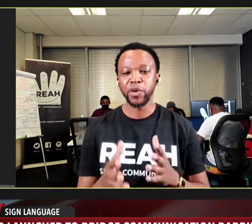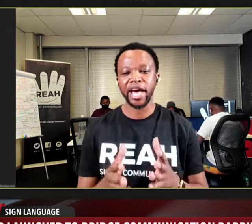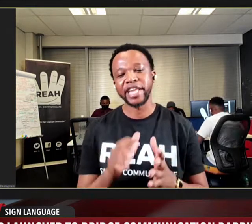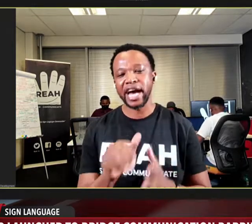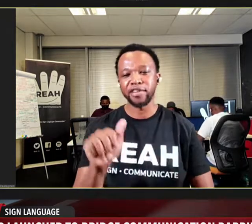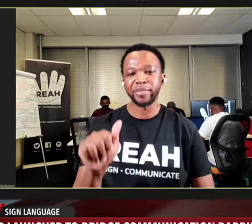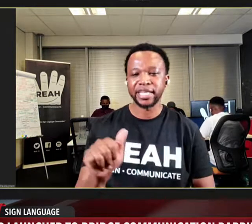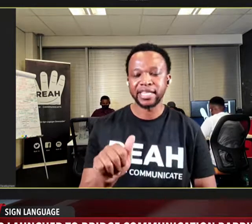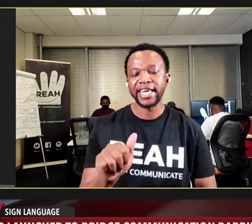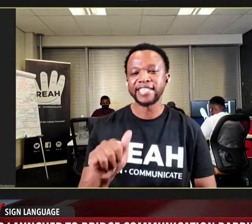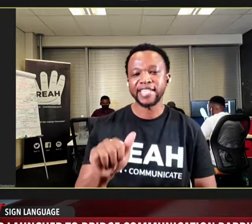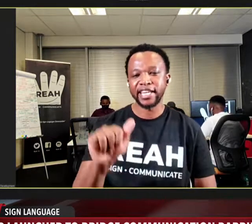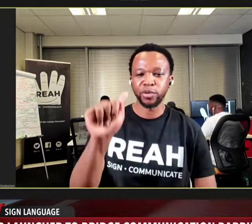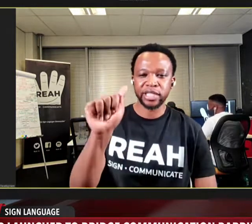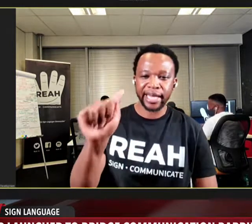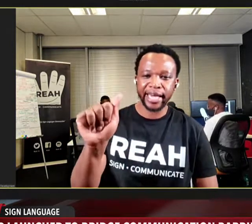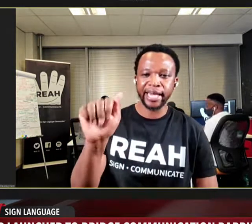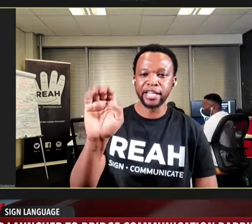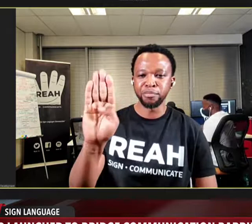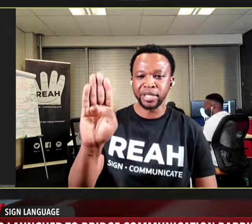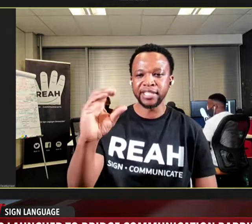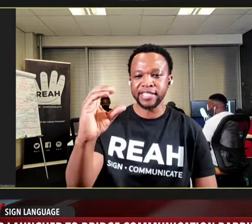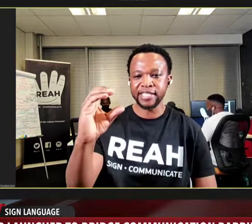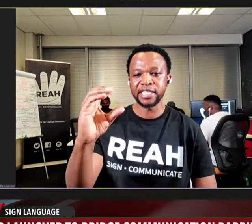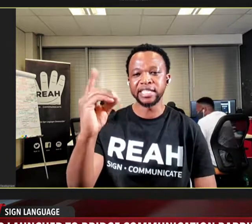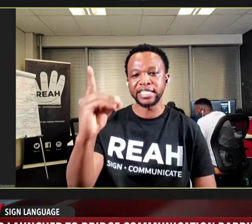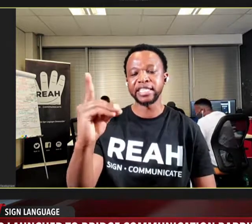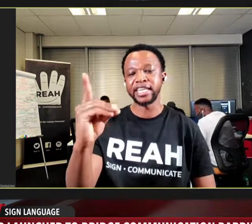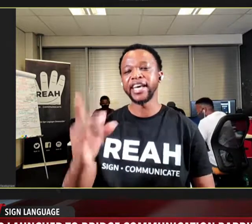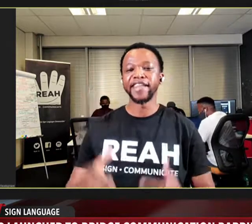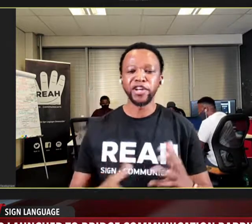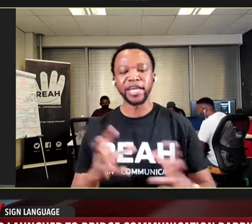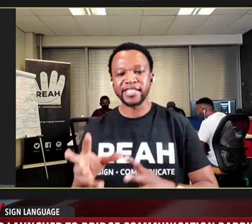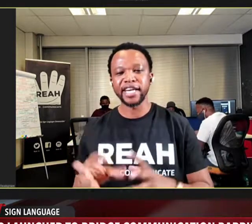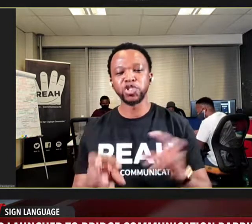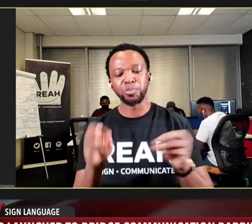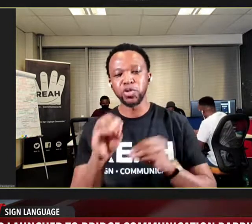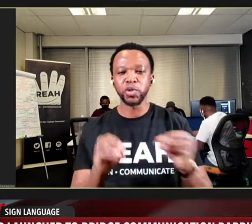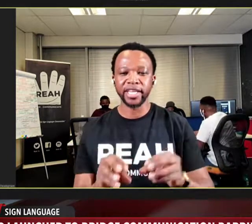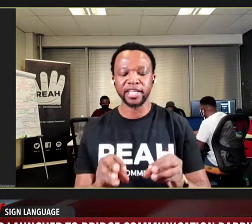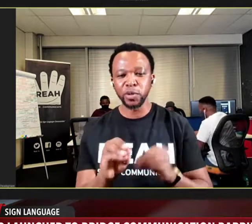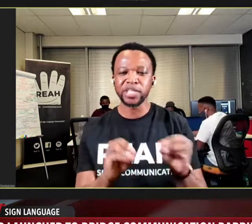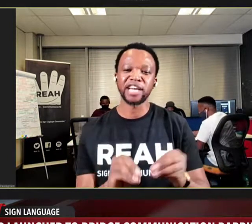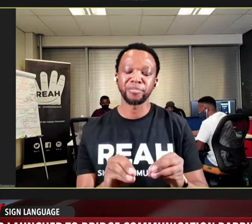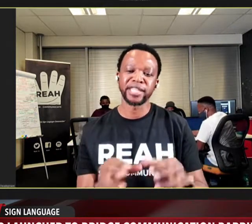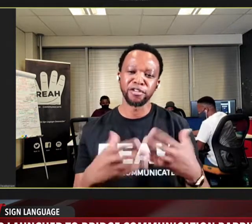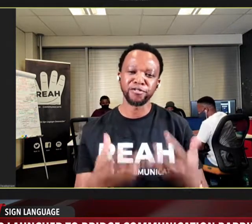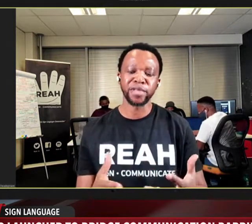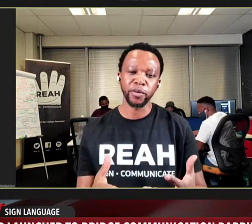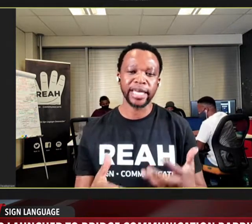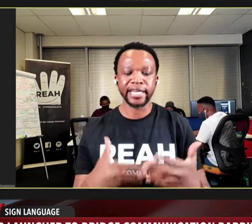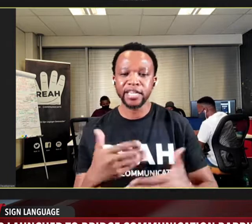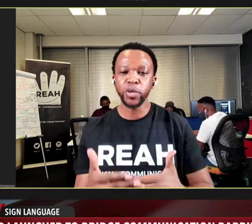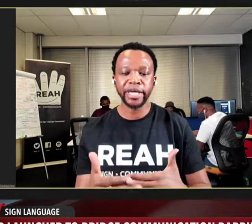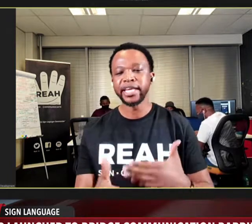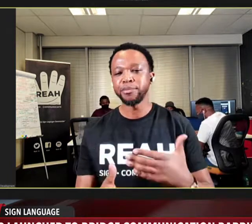then you have the alphabet in sign language like A, B, C, D. And then you can start to put together those alphabets and form